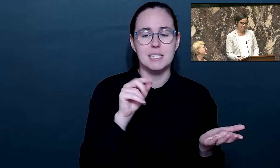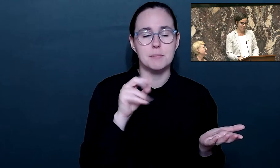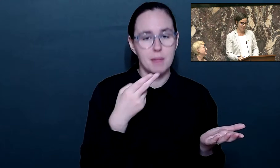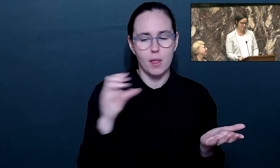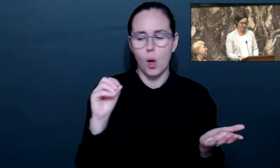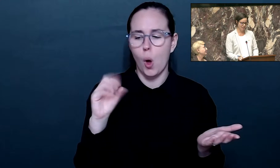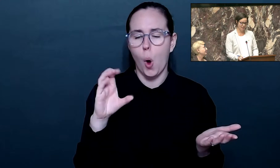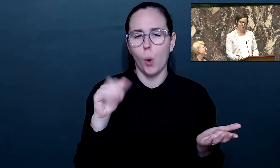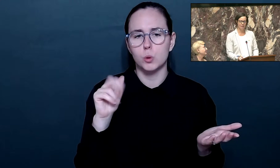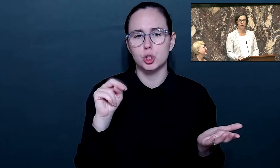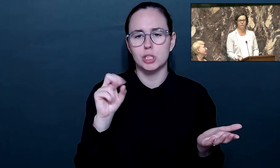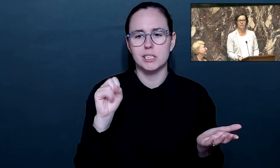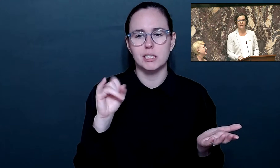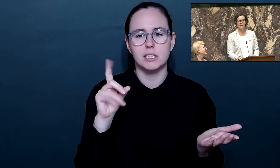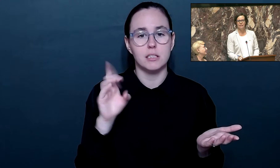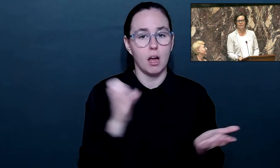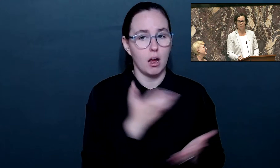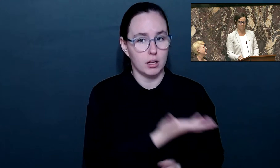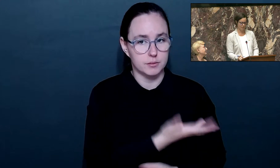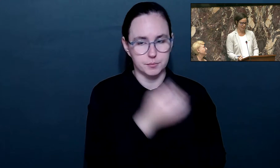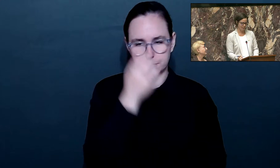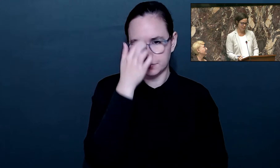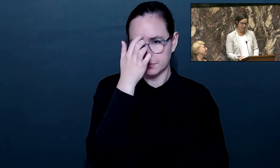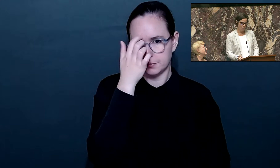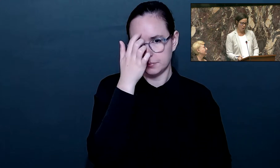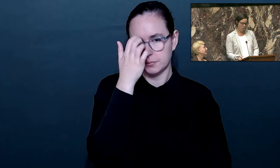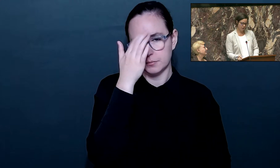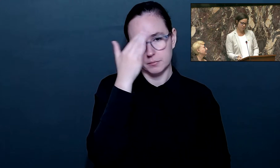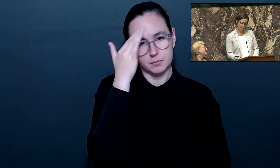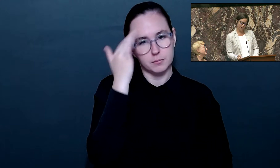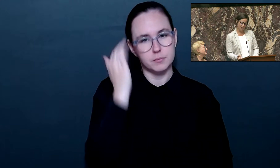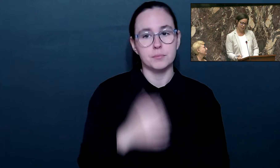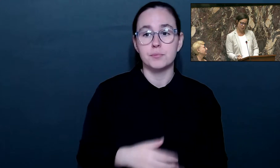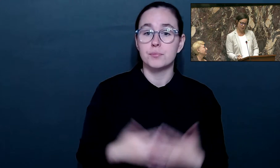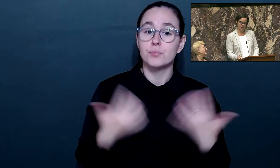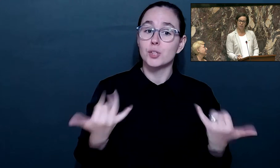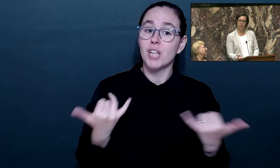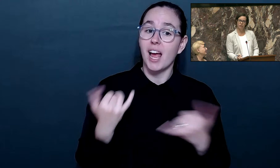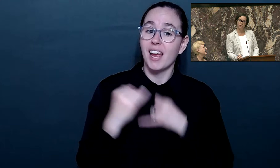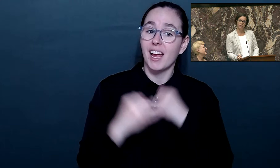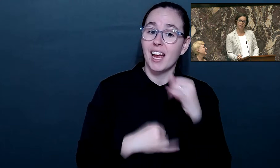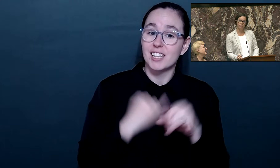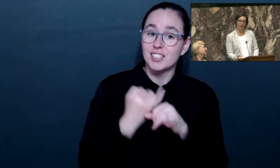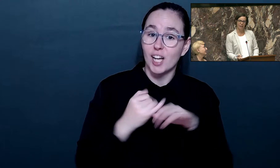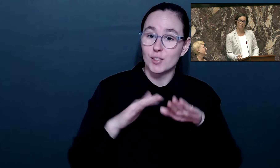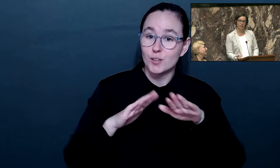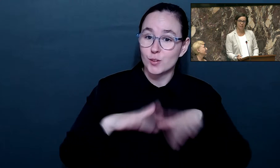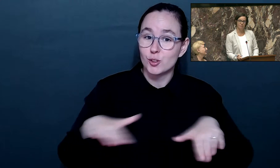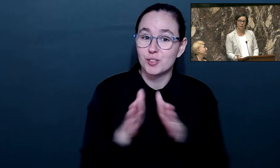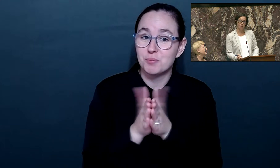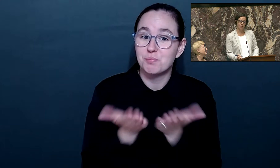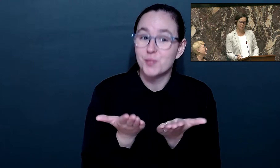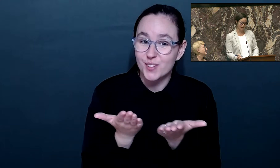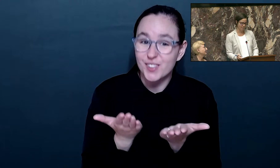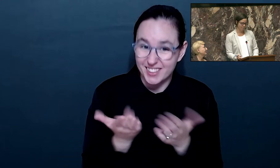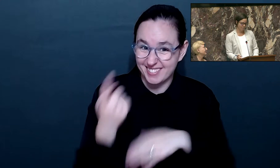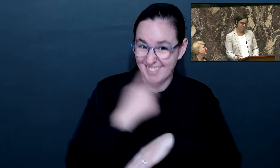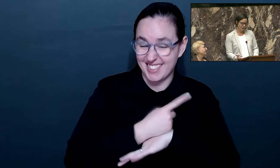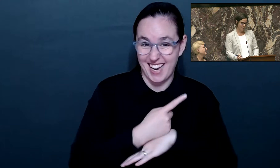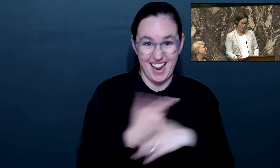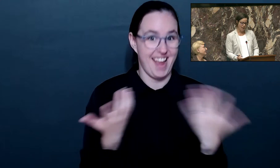Day, and that means that it is the perfect day to celebrate a wonderful person and charity that she started in the riding of Ladysmith